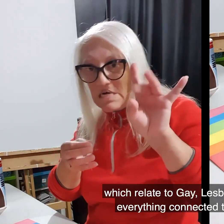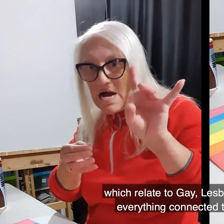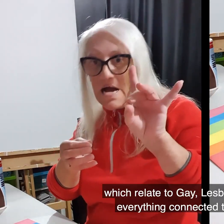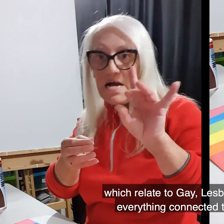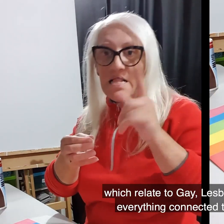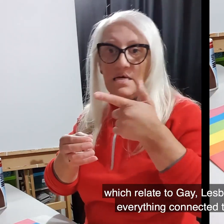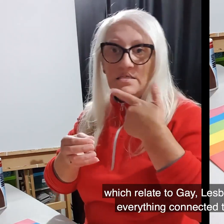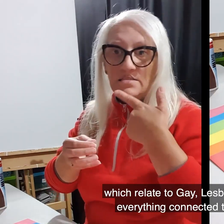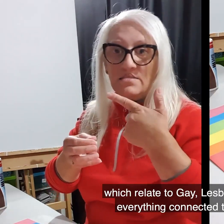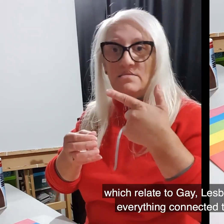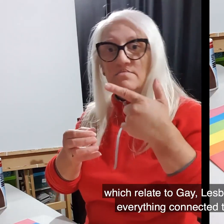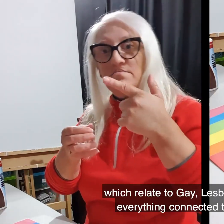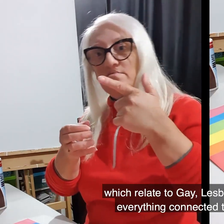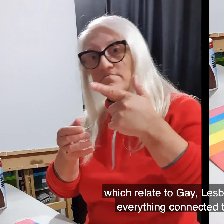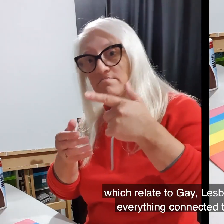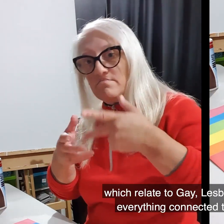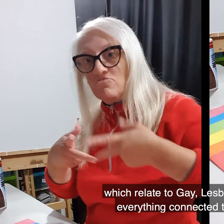to gay, lesbian,